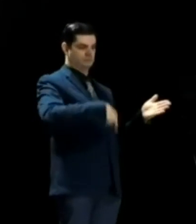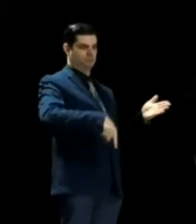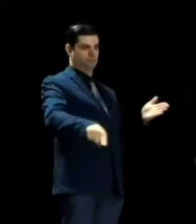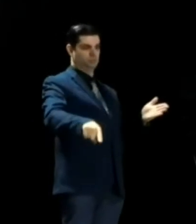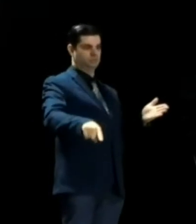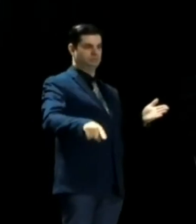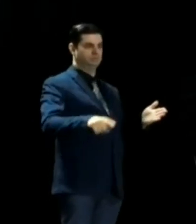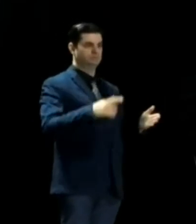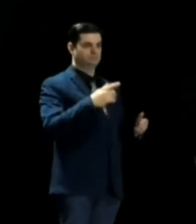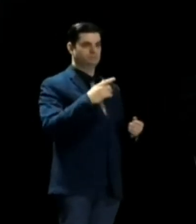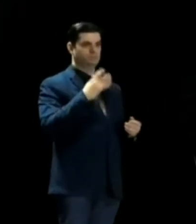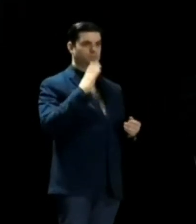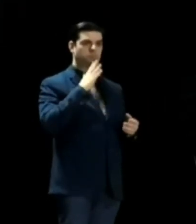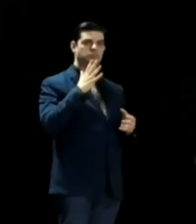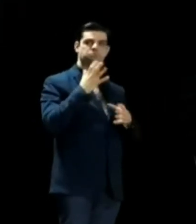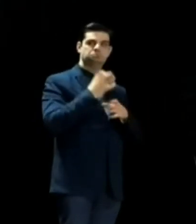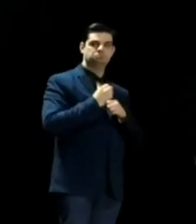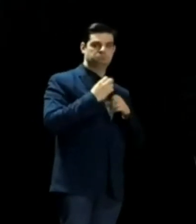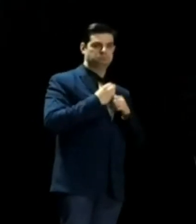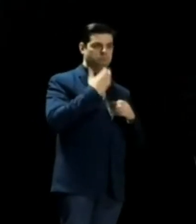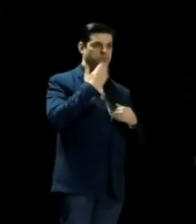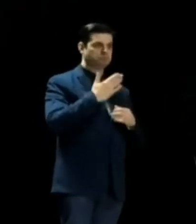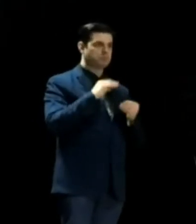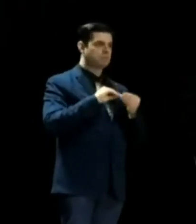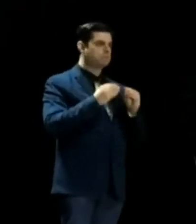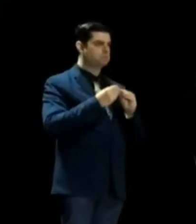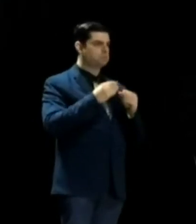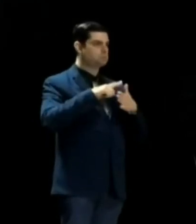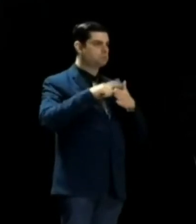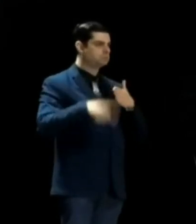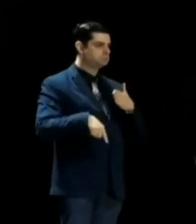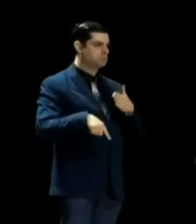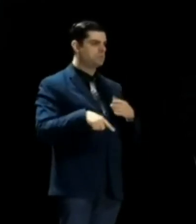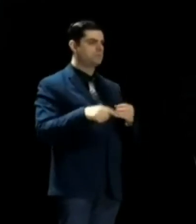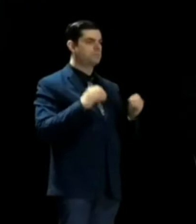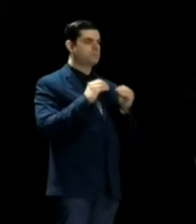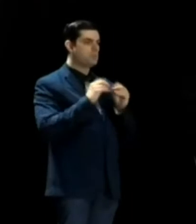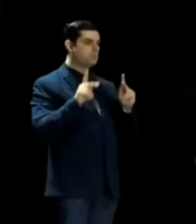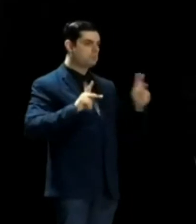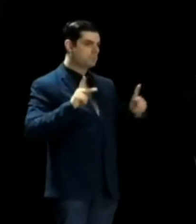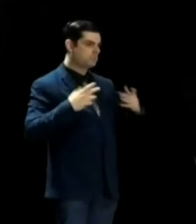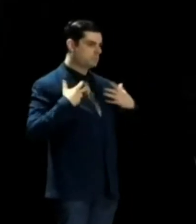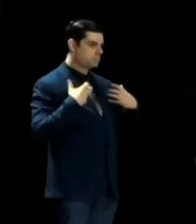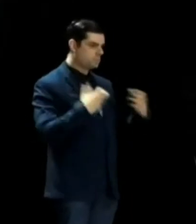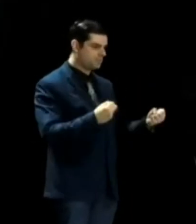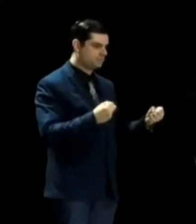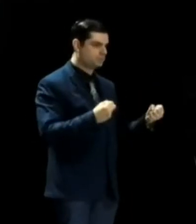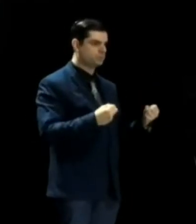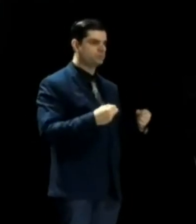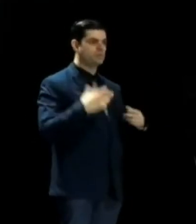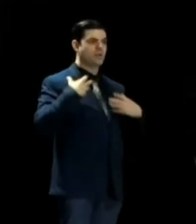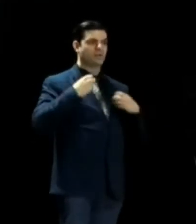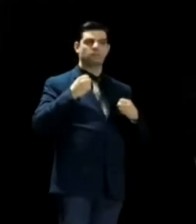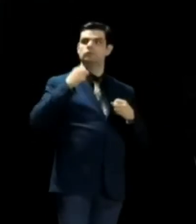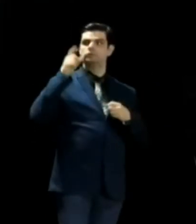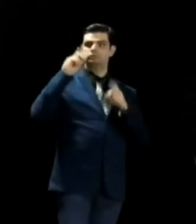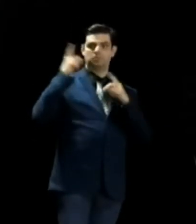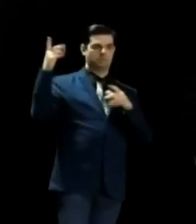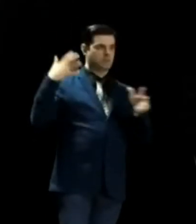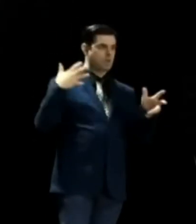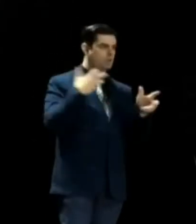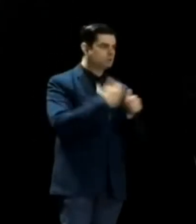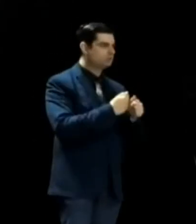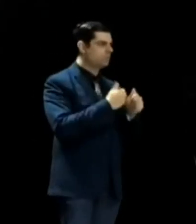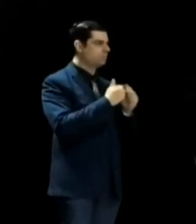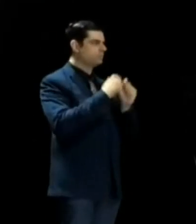be getting people better and recovering people, and our health department will continue to be in real time. We're doing more strategic testing, so